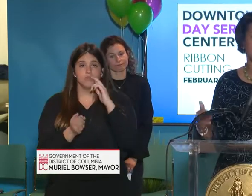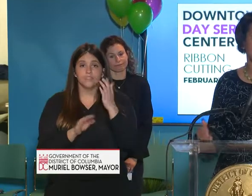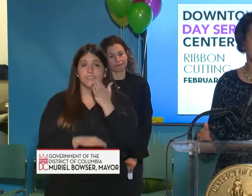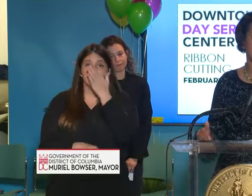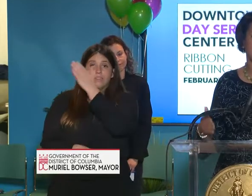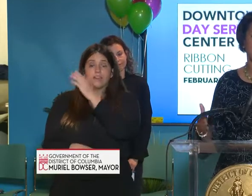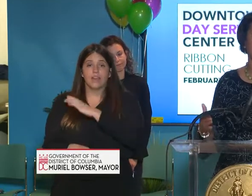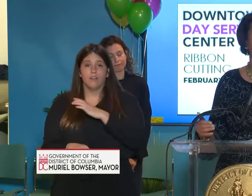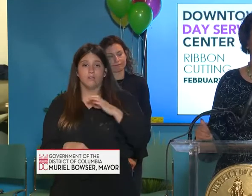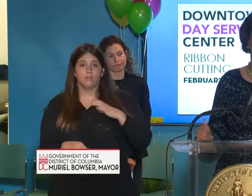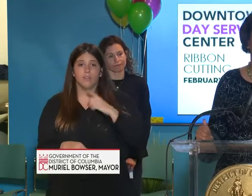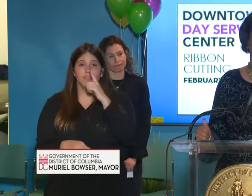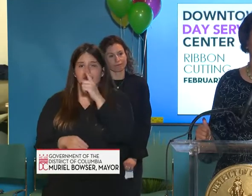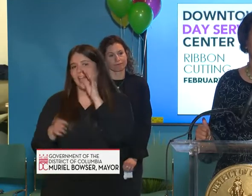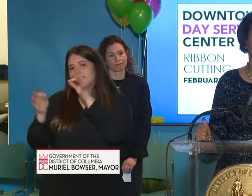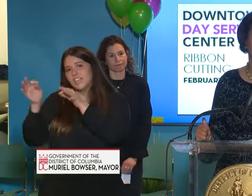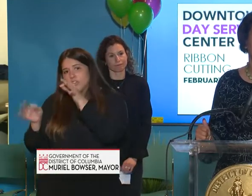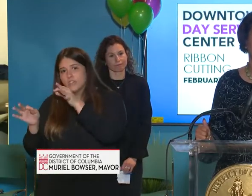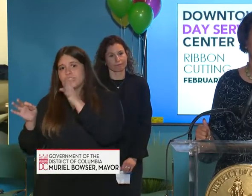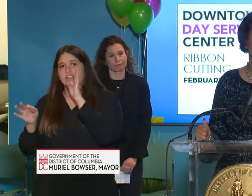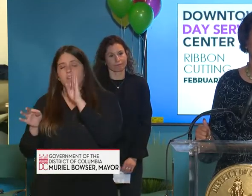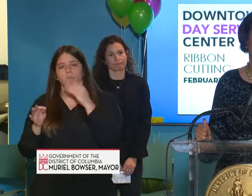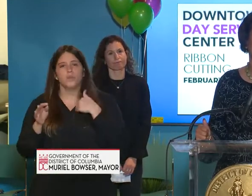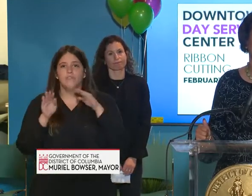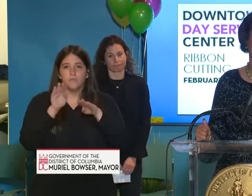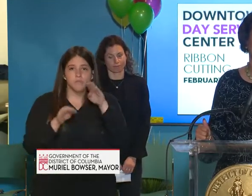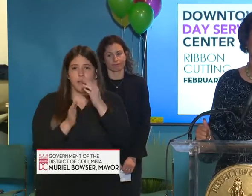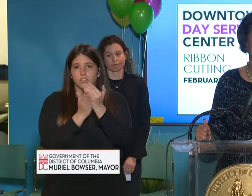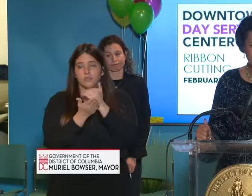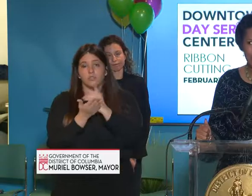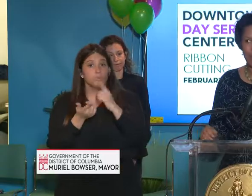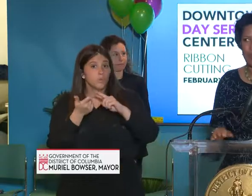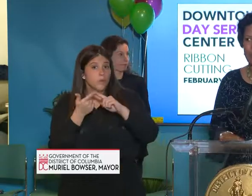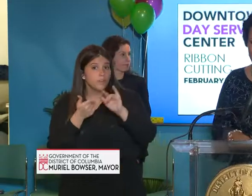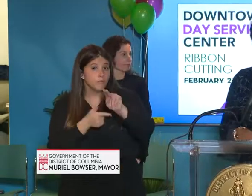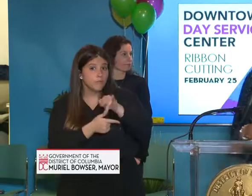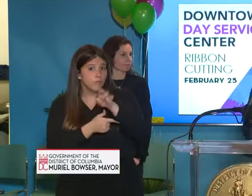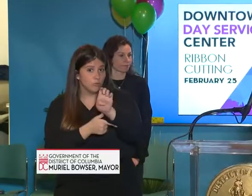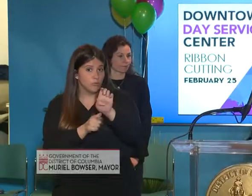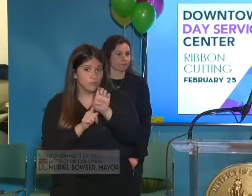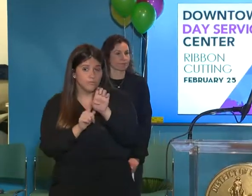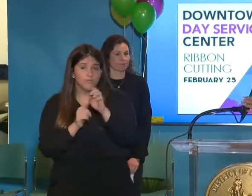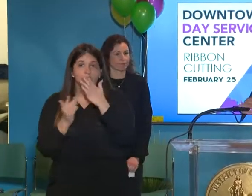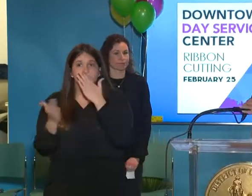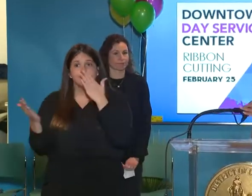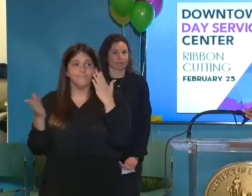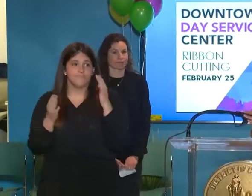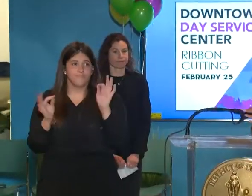council. The council has hearings, and we'll have a balanced budget by June. Thank you.